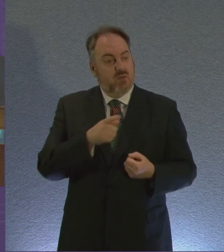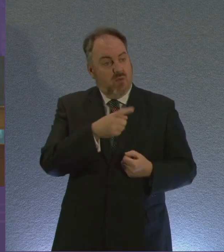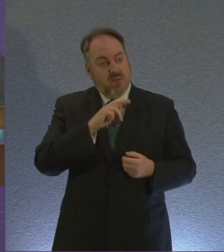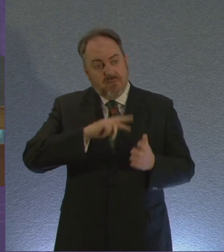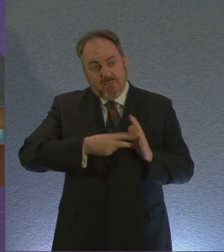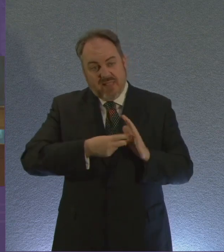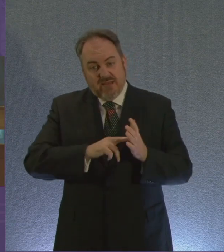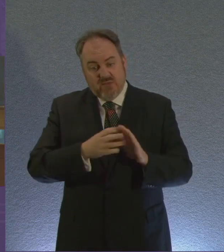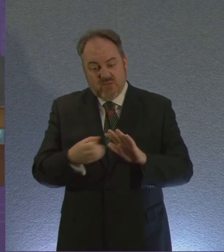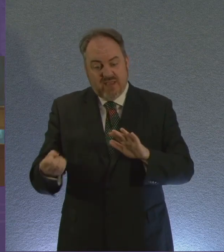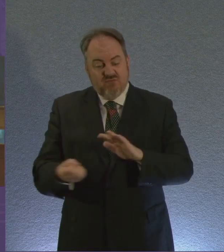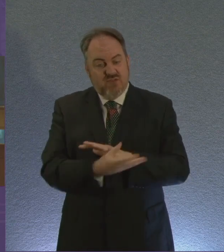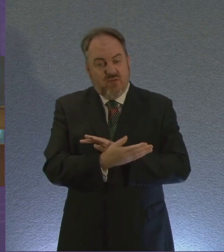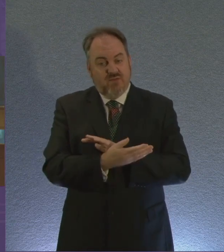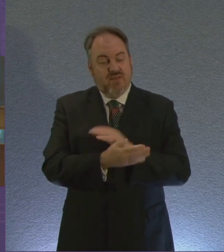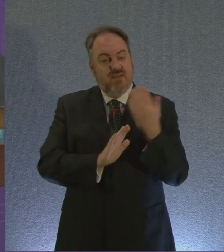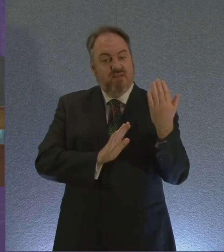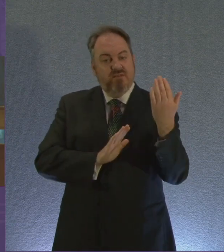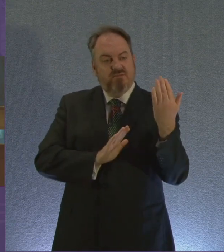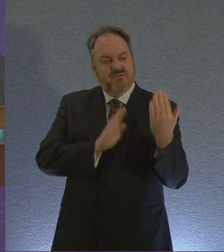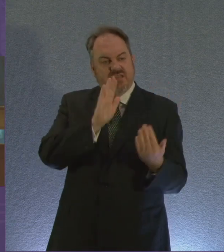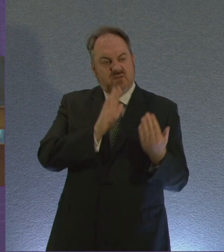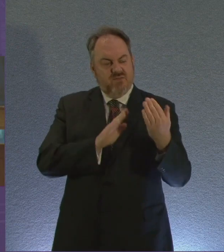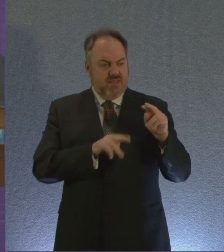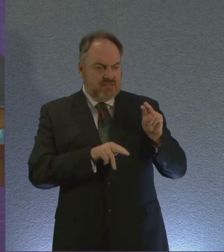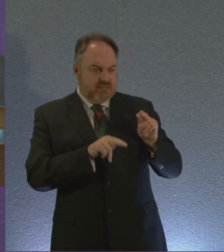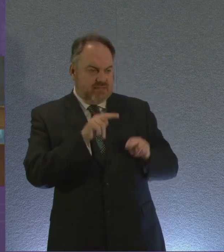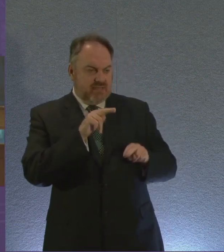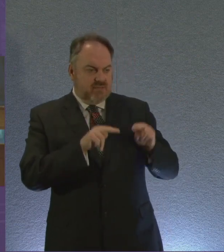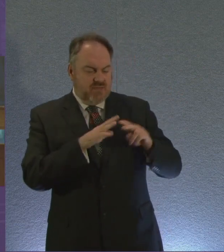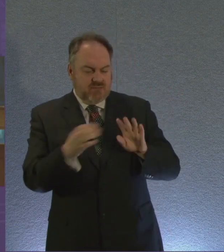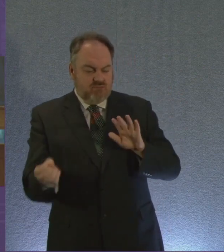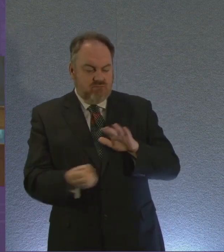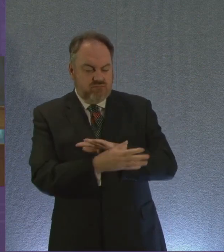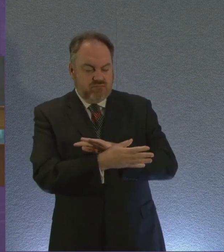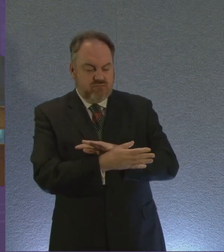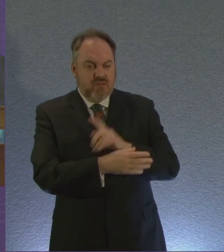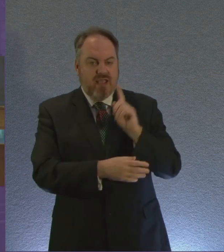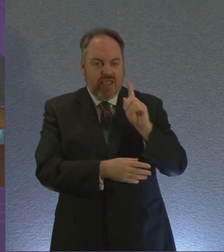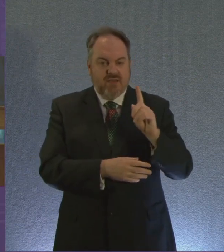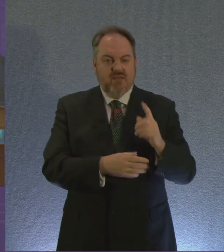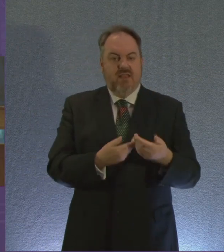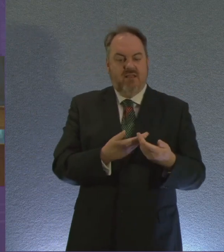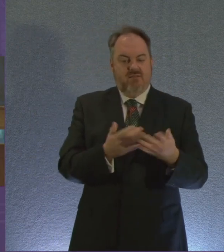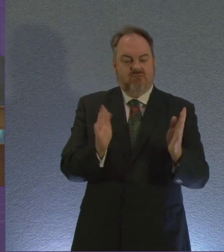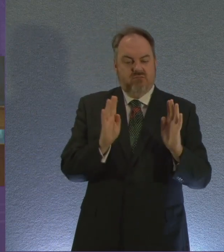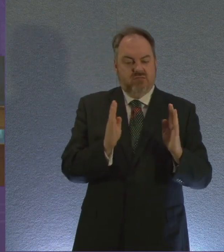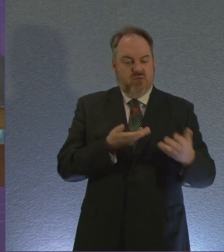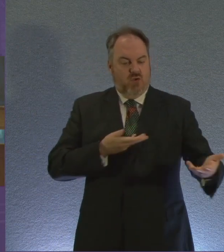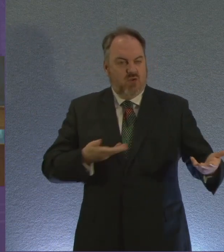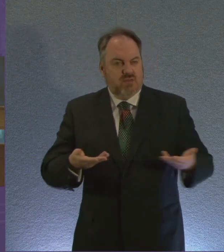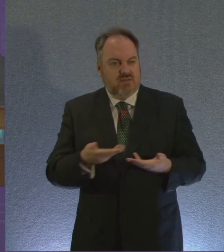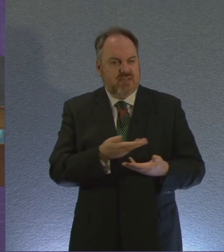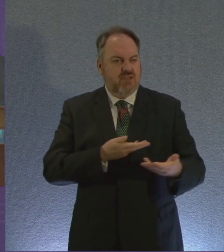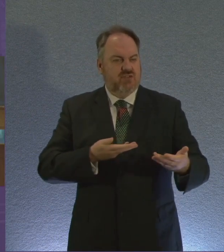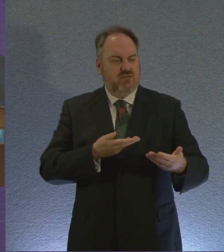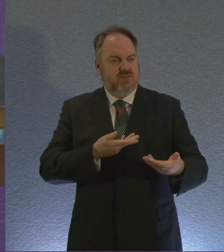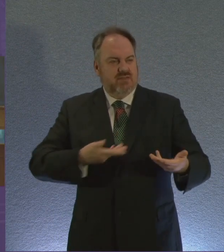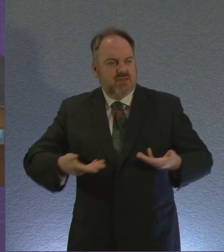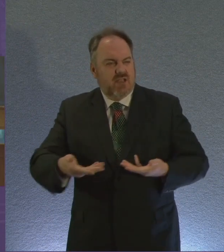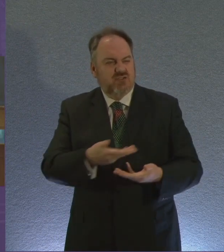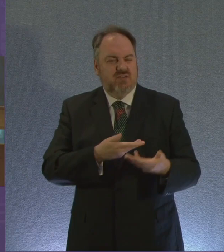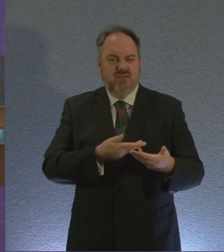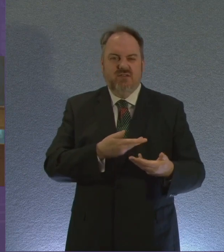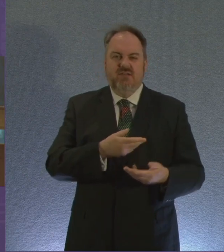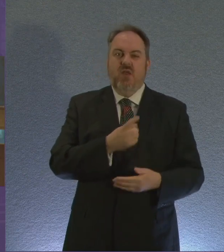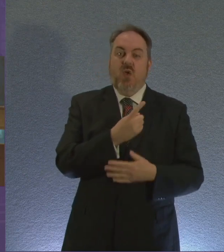in favour of a consultation with a health professional, and even then only when strictly necessary. So can I ask what